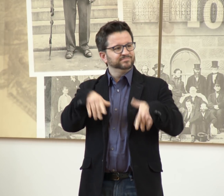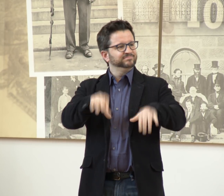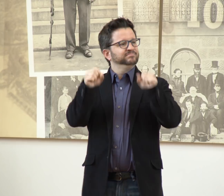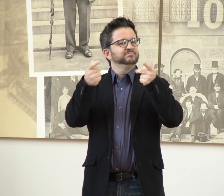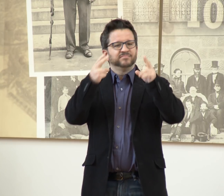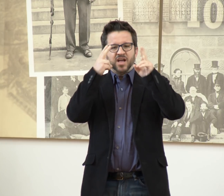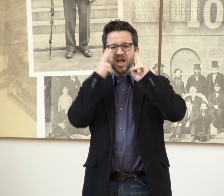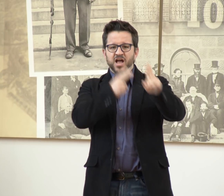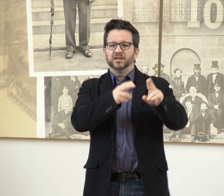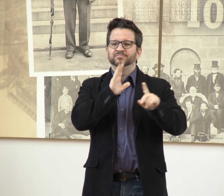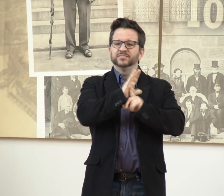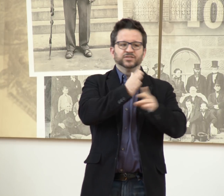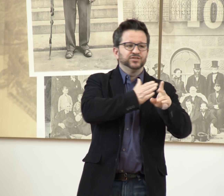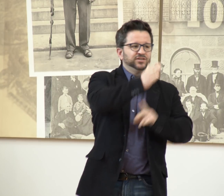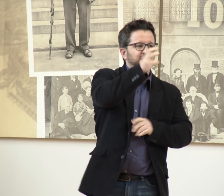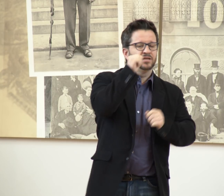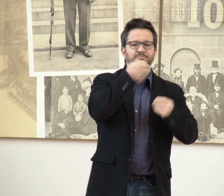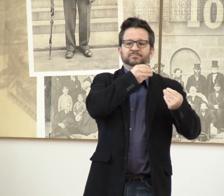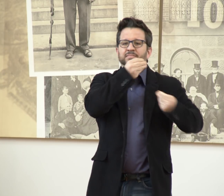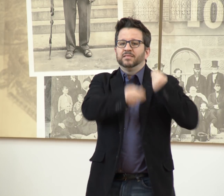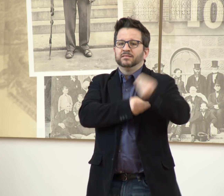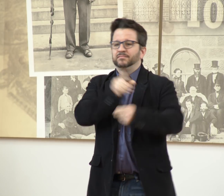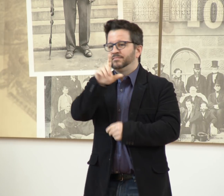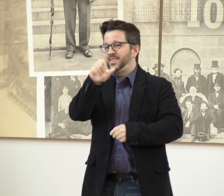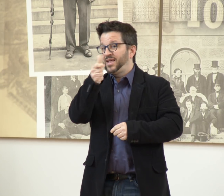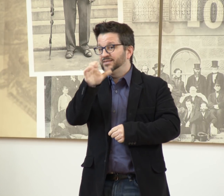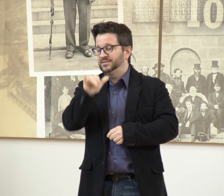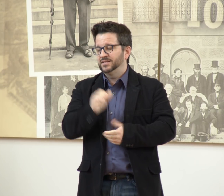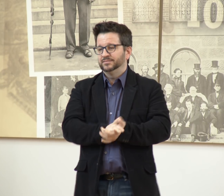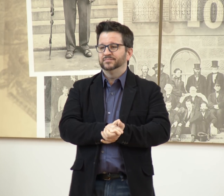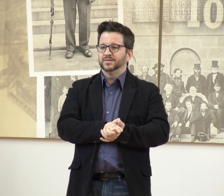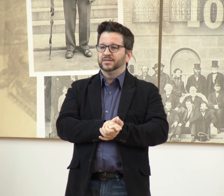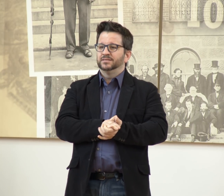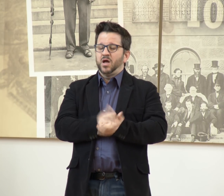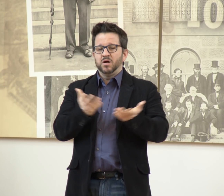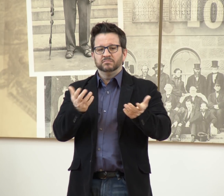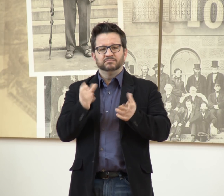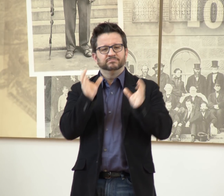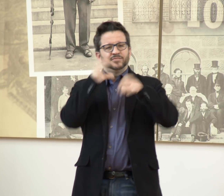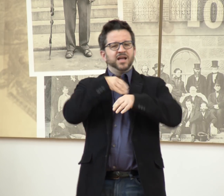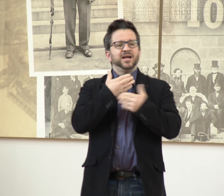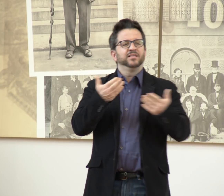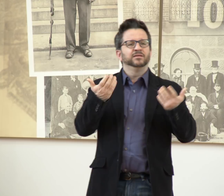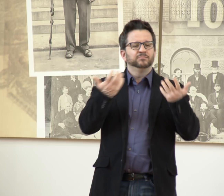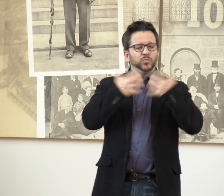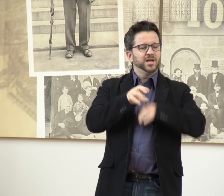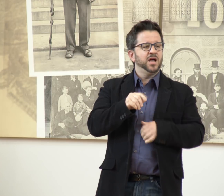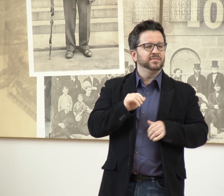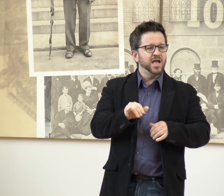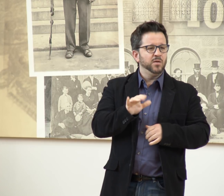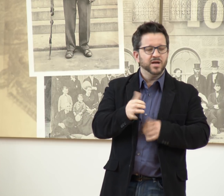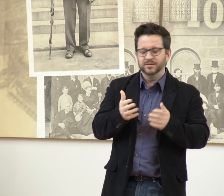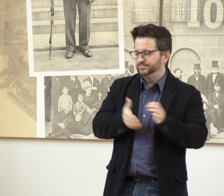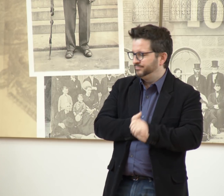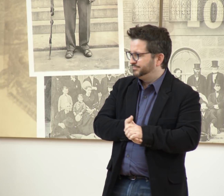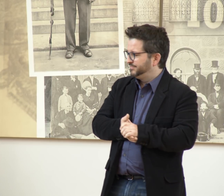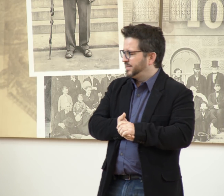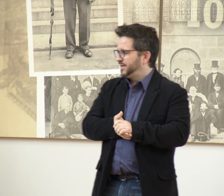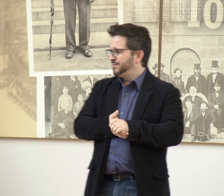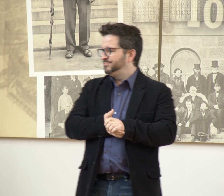a theater program here at Gallaudet that is part of his lasting legacy. Ironic that it worked